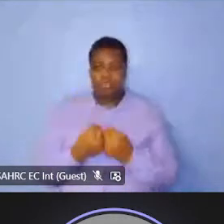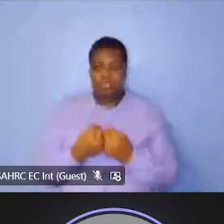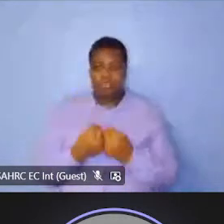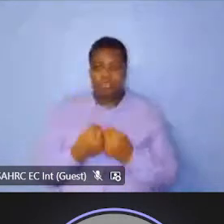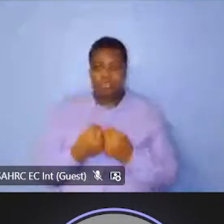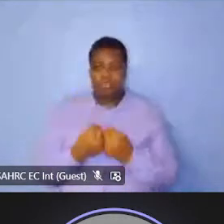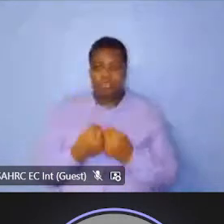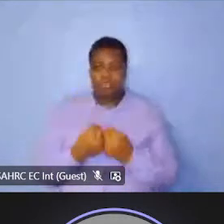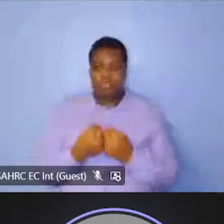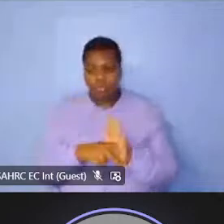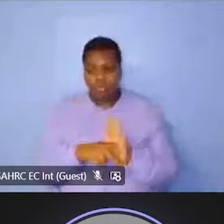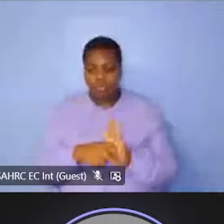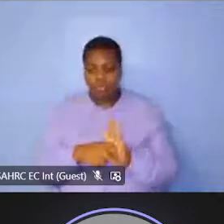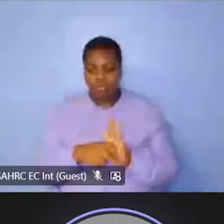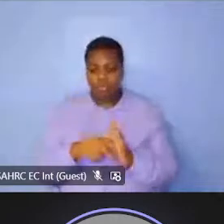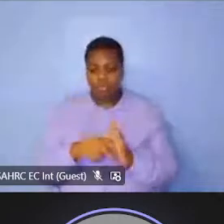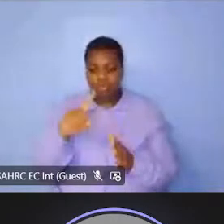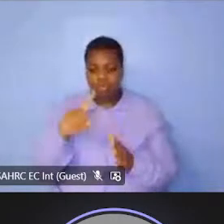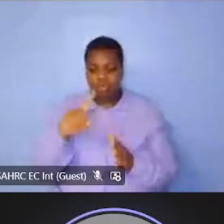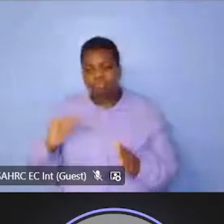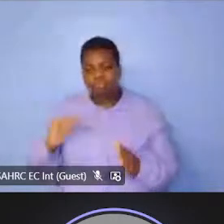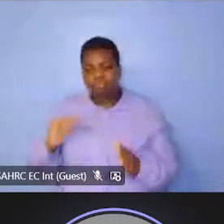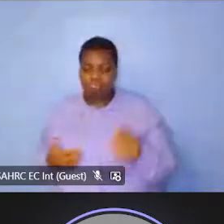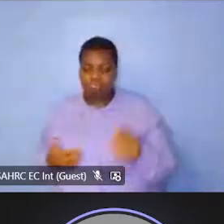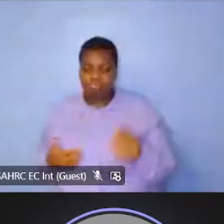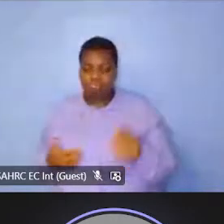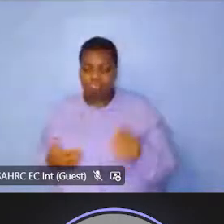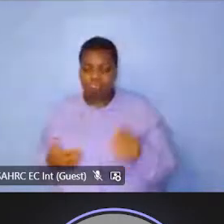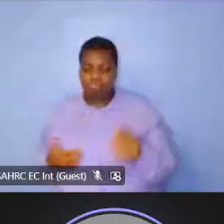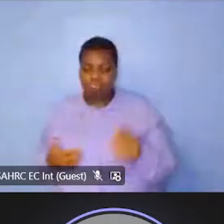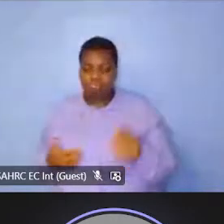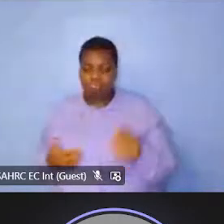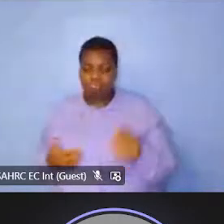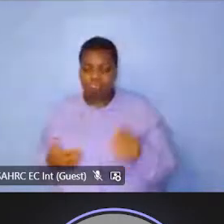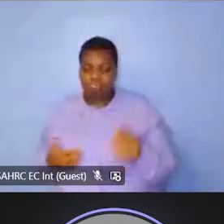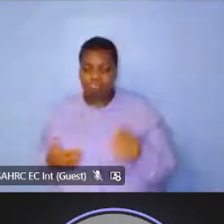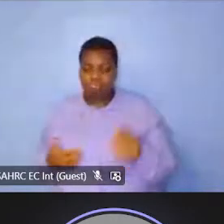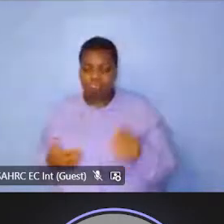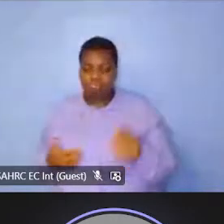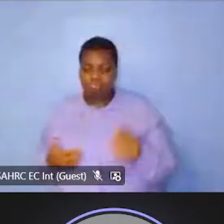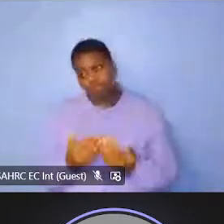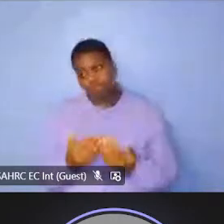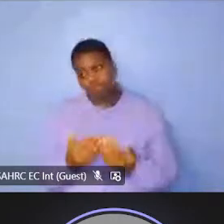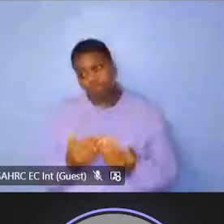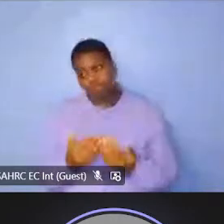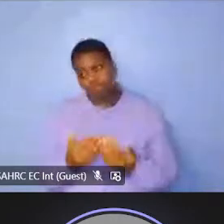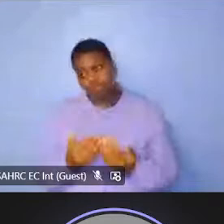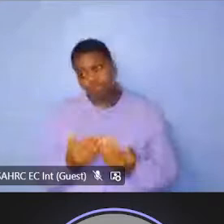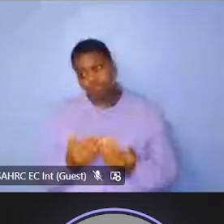on sexual orientation and gender identity in schools. Next slide, please.